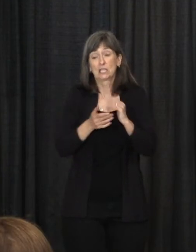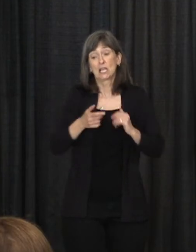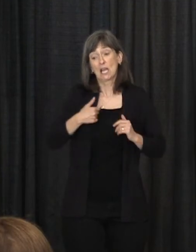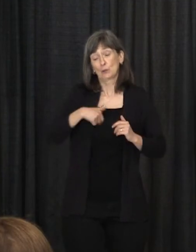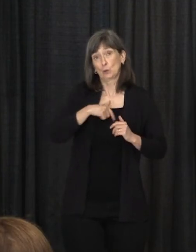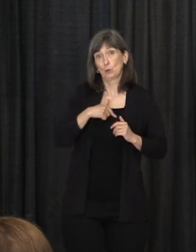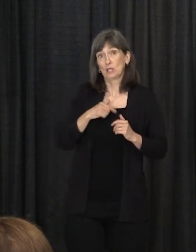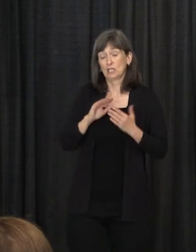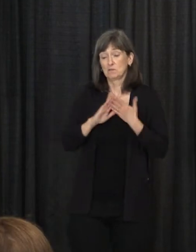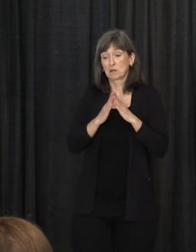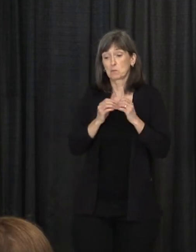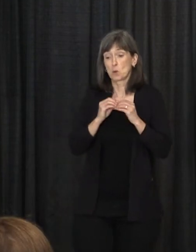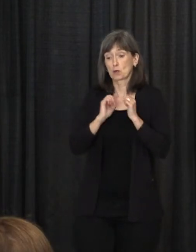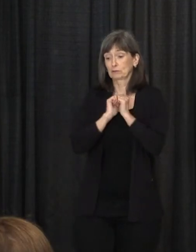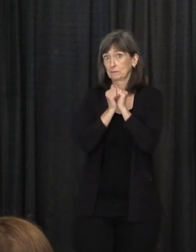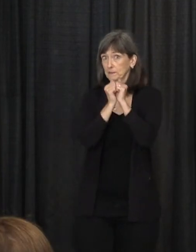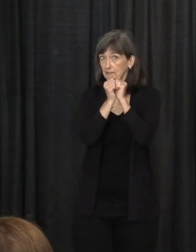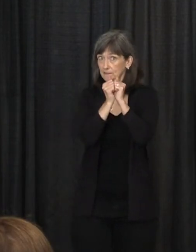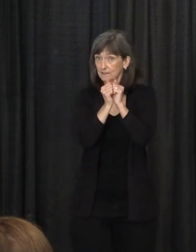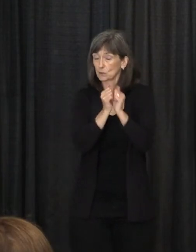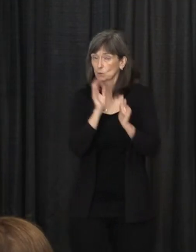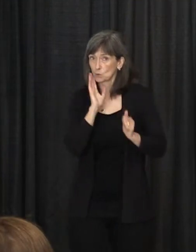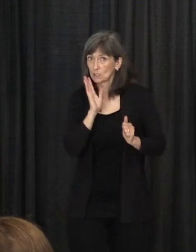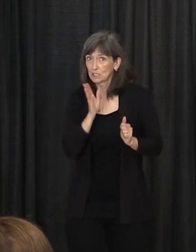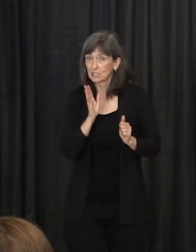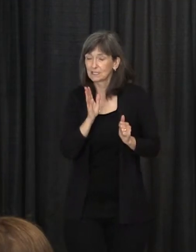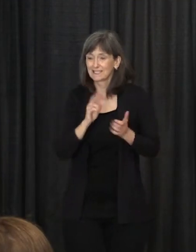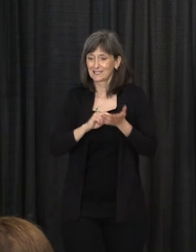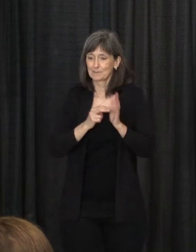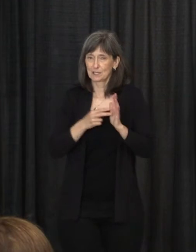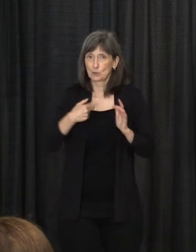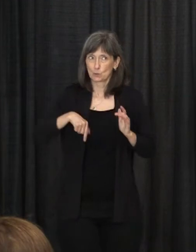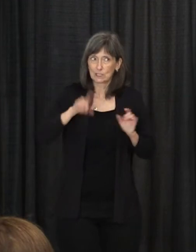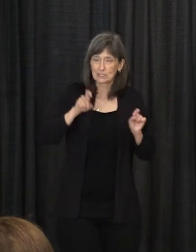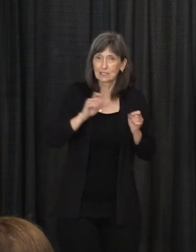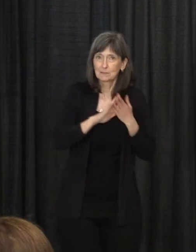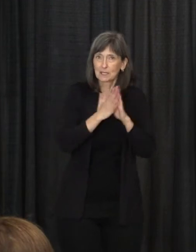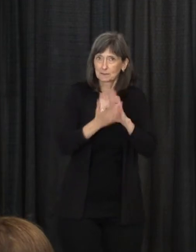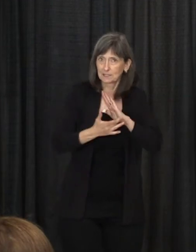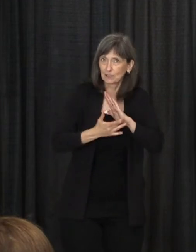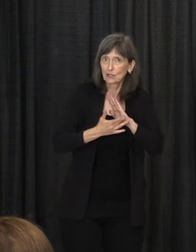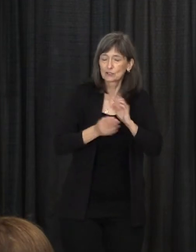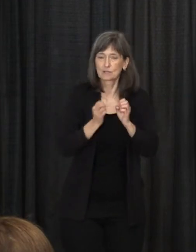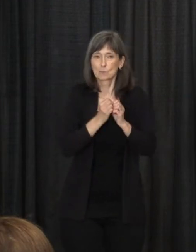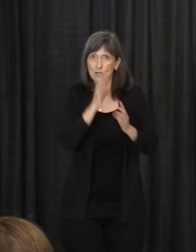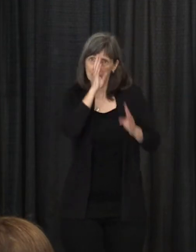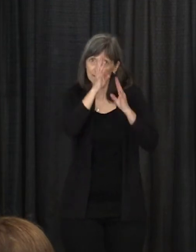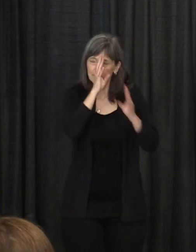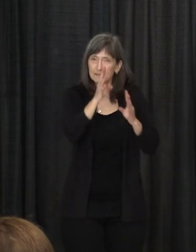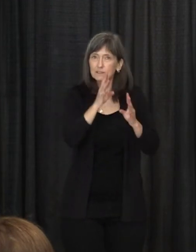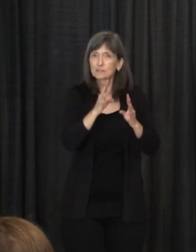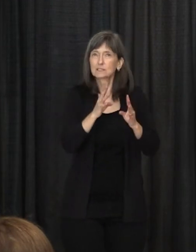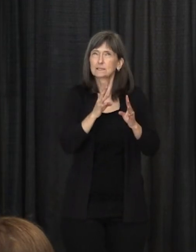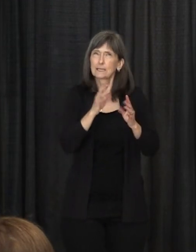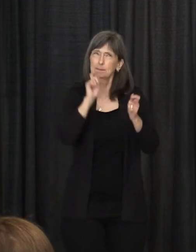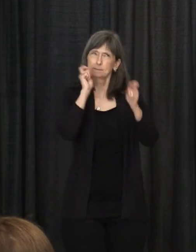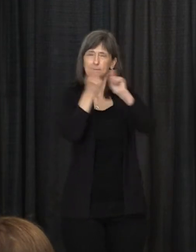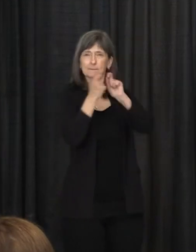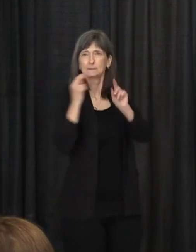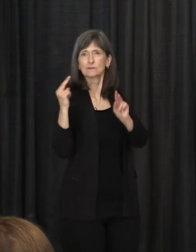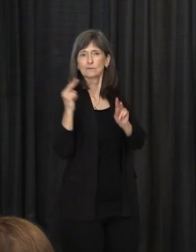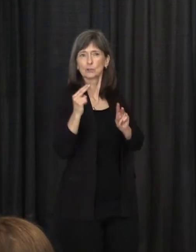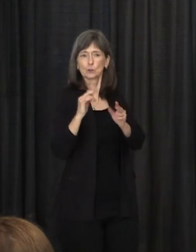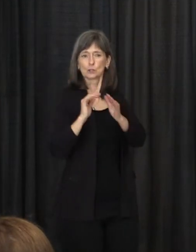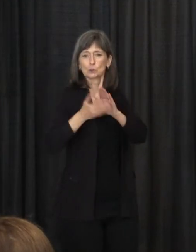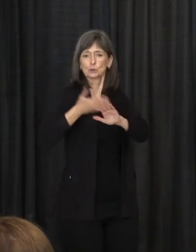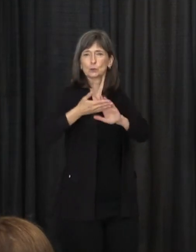our province is really going to hinge on our ability to become tech-enabled, to adopt innovation, and to really think differently about how we bring